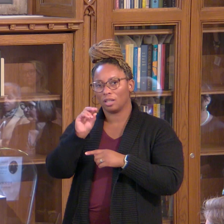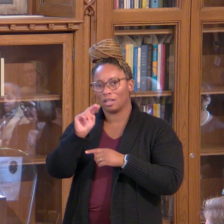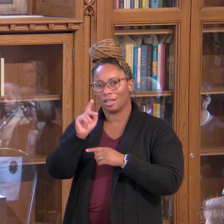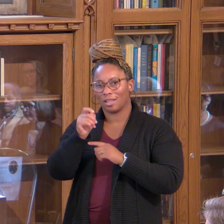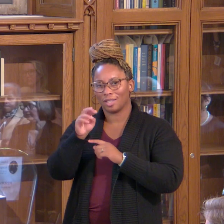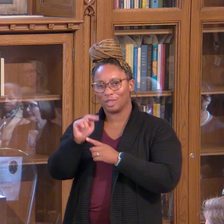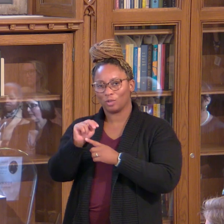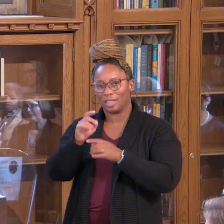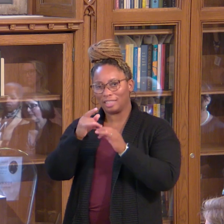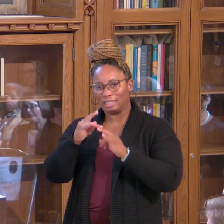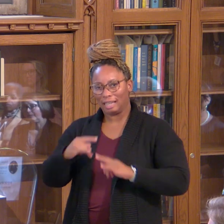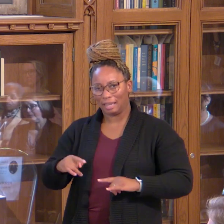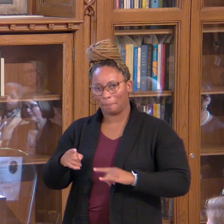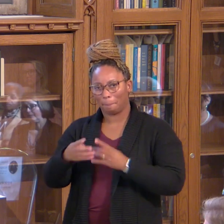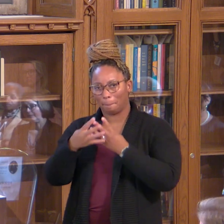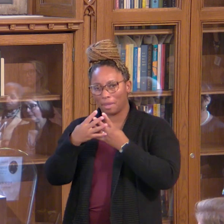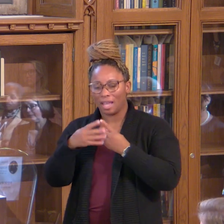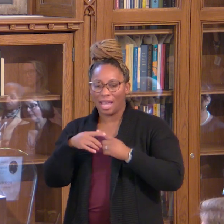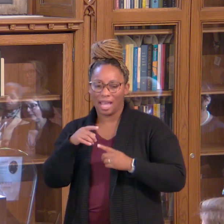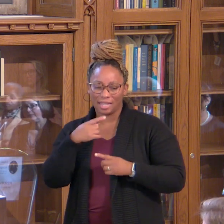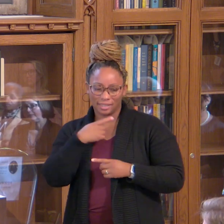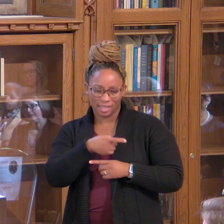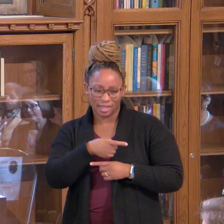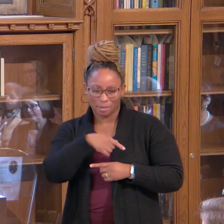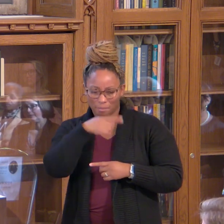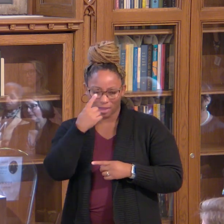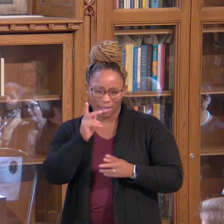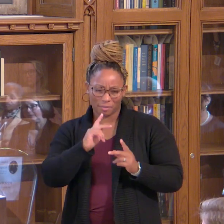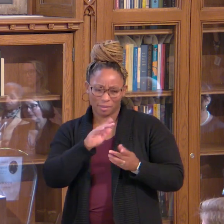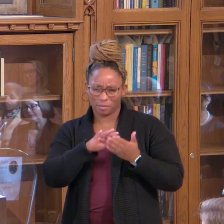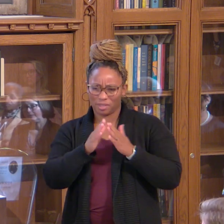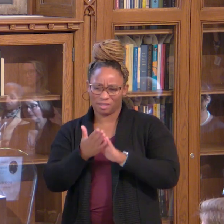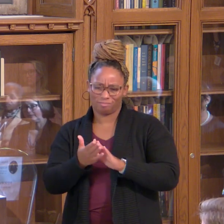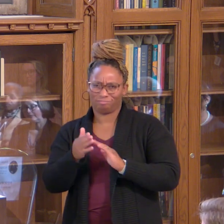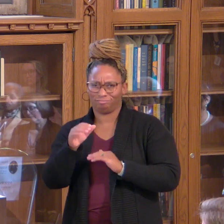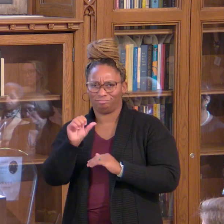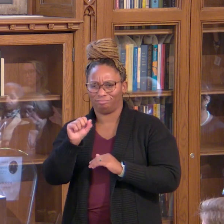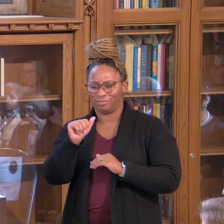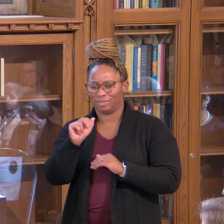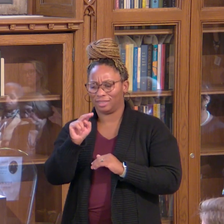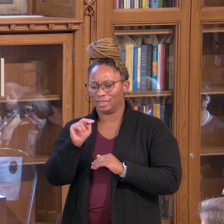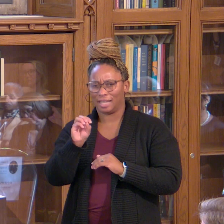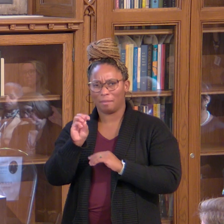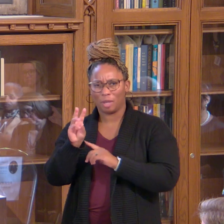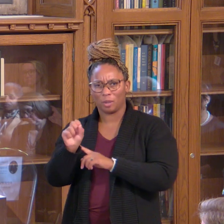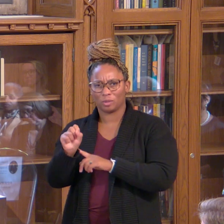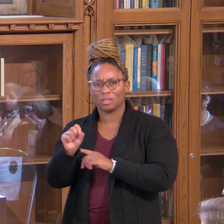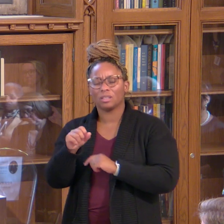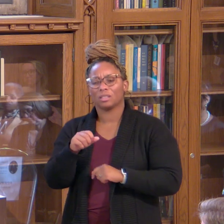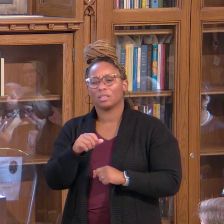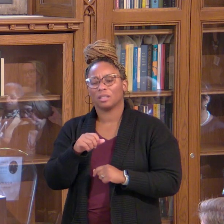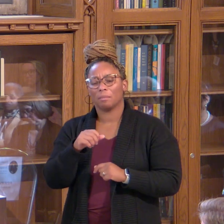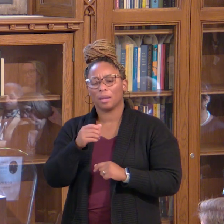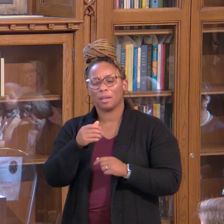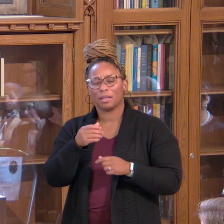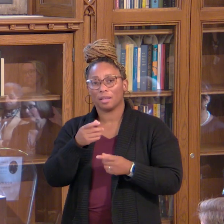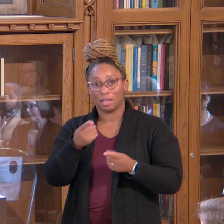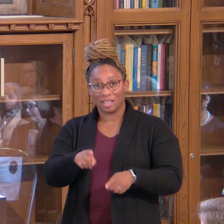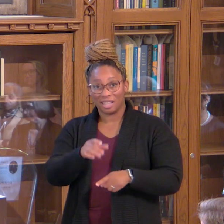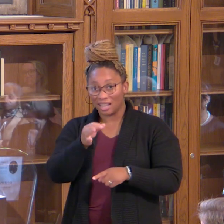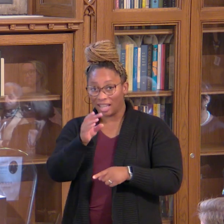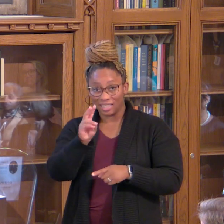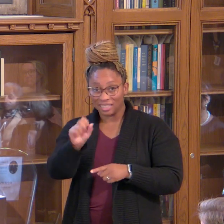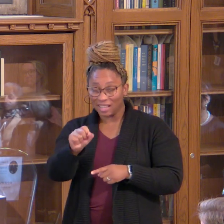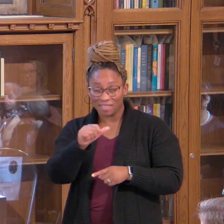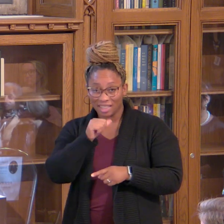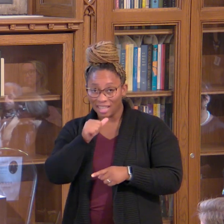he described the result of blacks turned into sambos now by the 1970s that was not going to be an